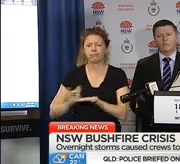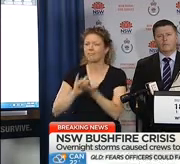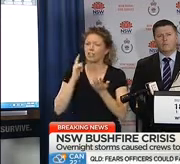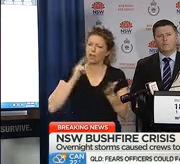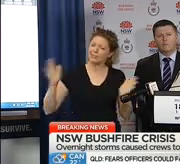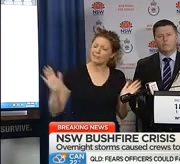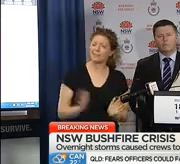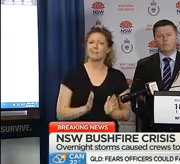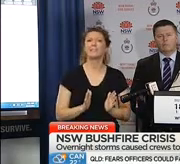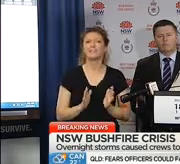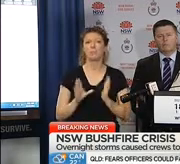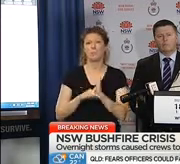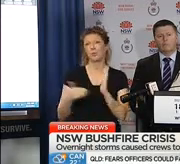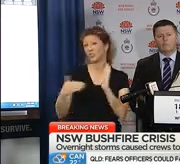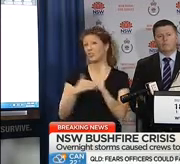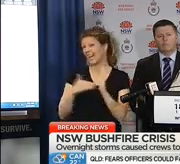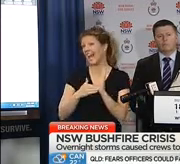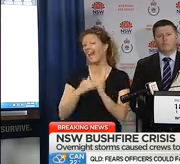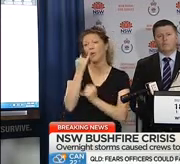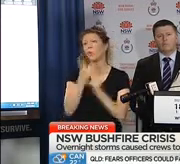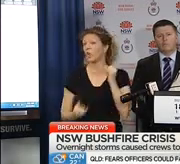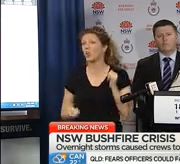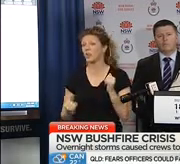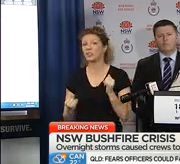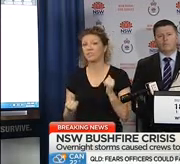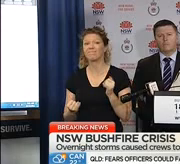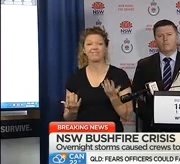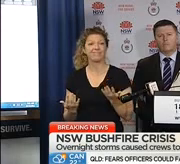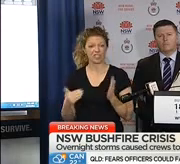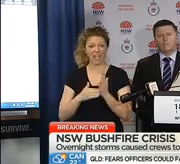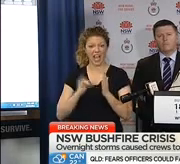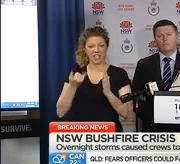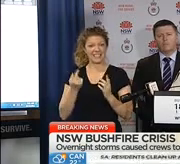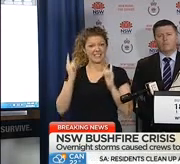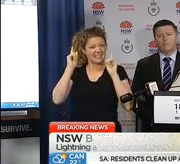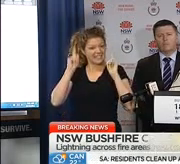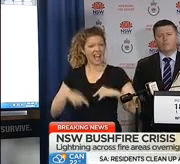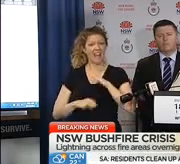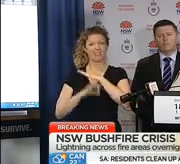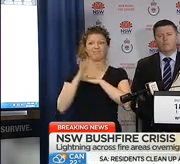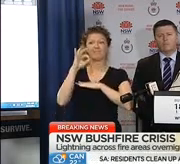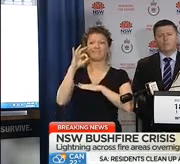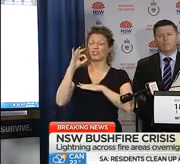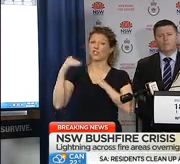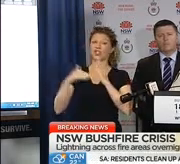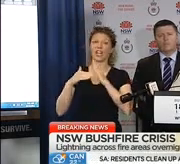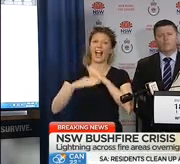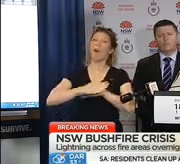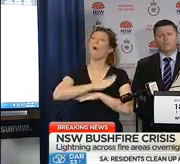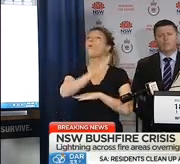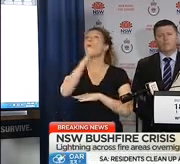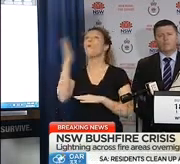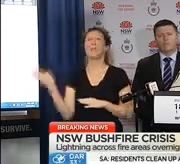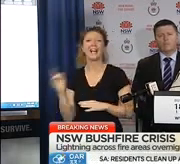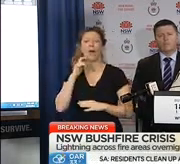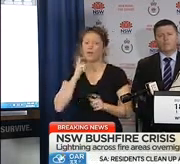likely to unfold on a day like today. There's a long way to go today, and indeed there'll be a lot of activity beyond today in terms of trying to bring these fires